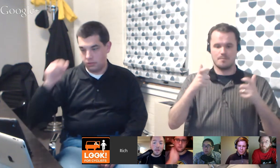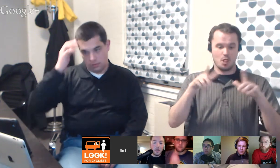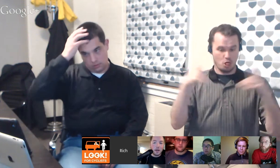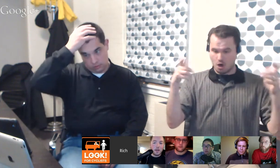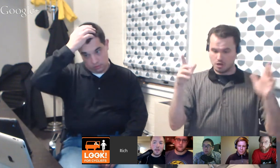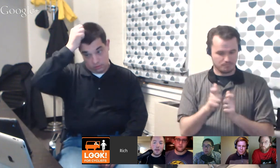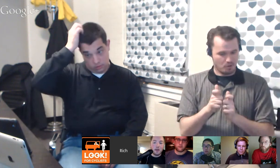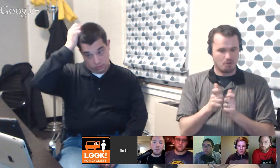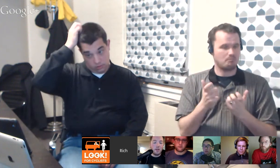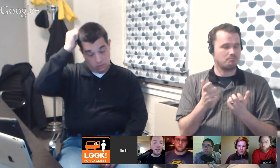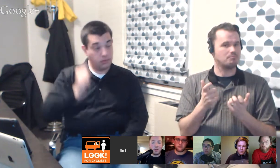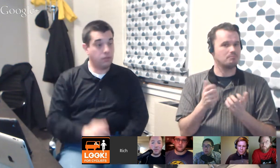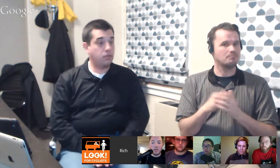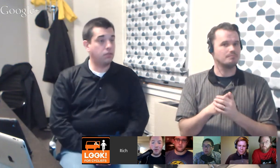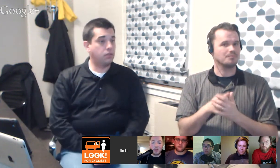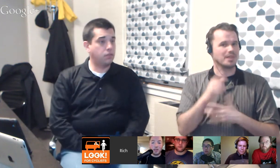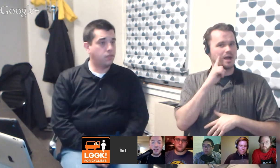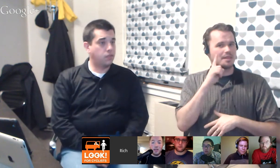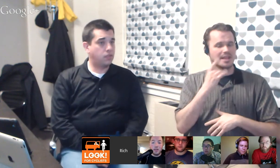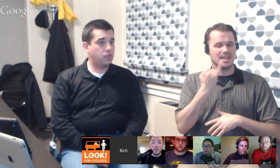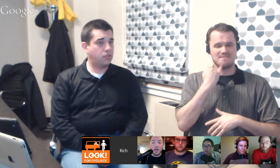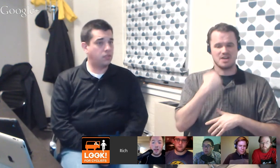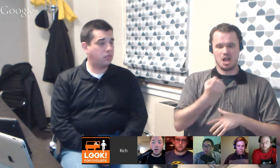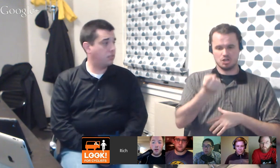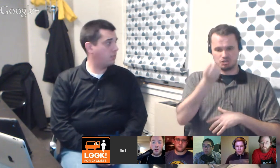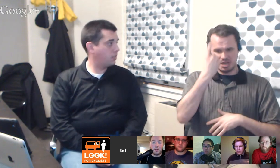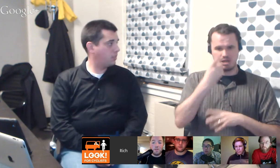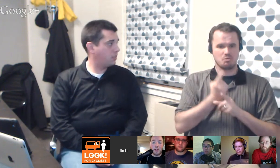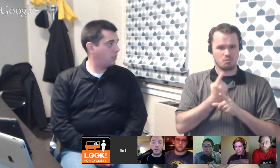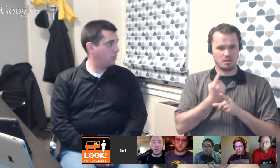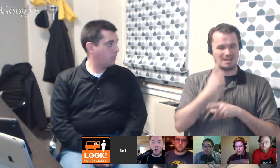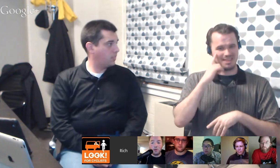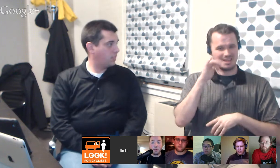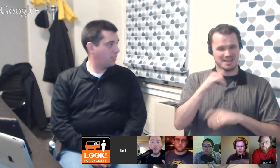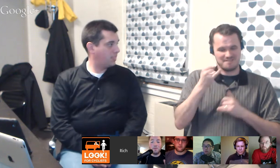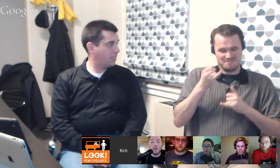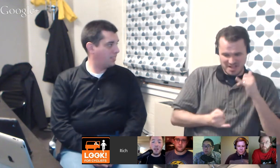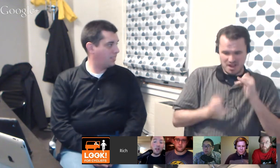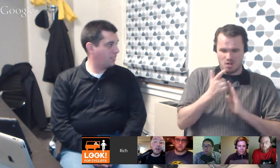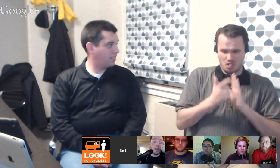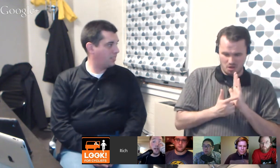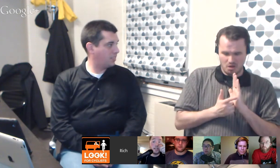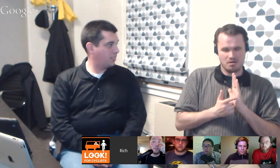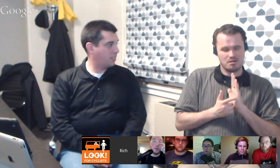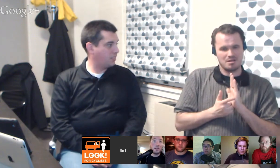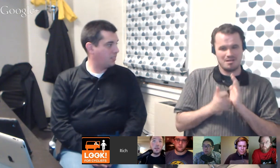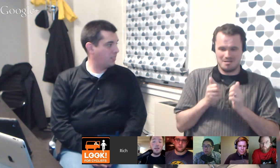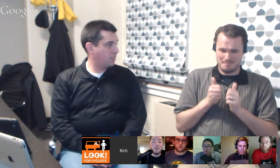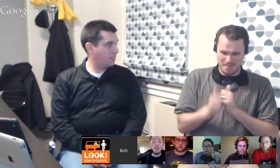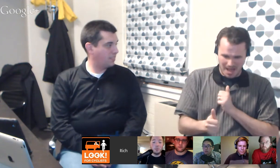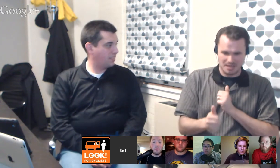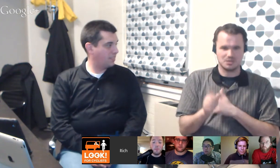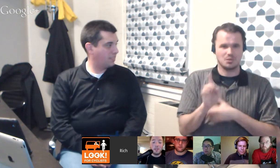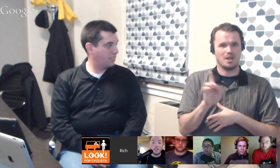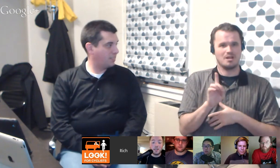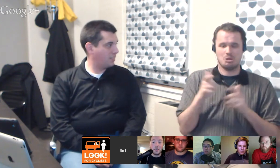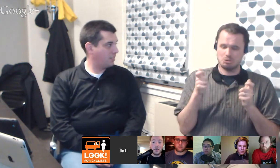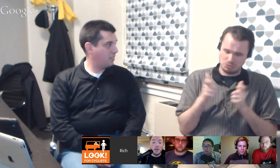I feel like I think if I understand correctly, that law, the final law or the final phase of that law passed to where even